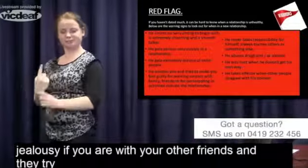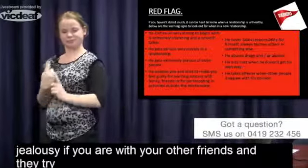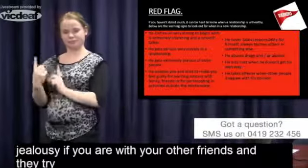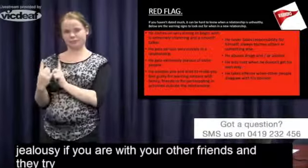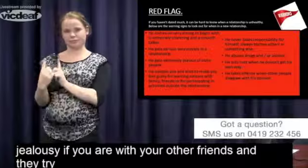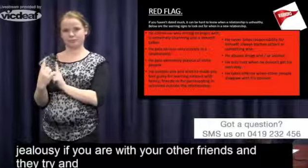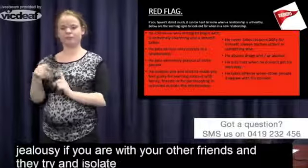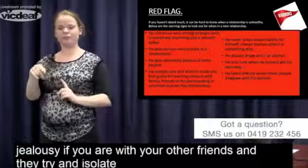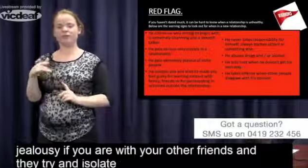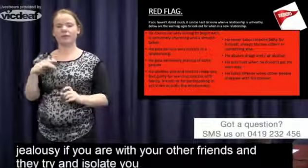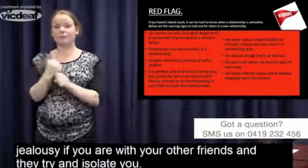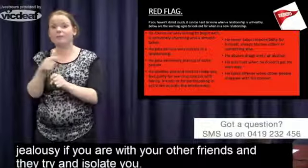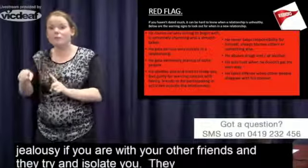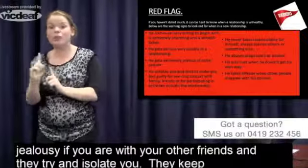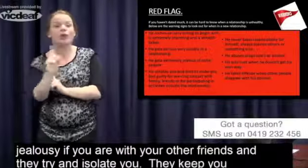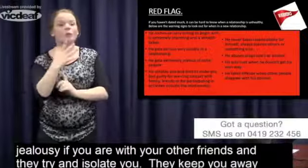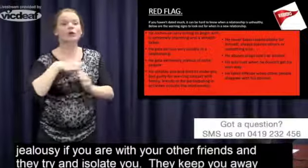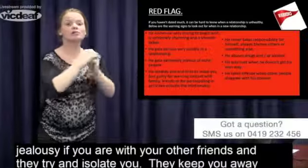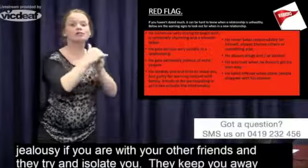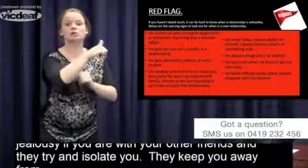They keep you away from other people, so it's just the two of you.